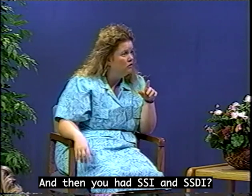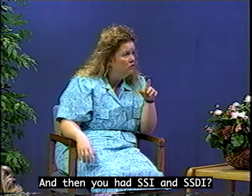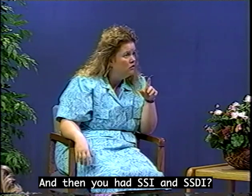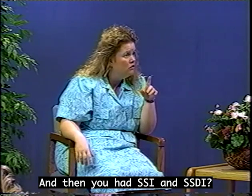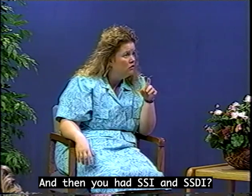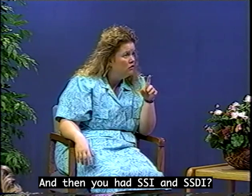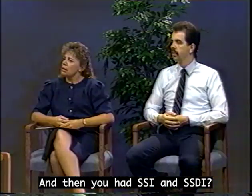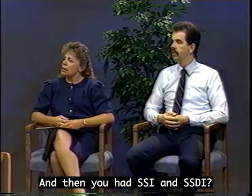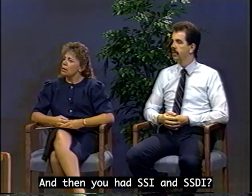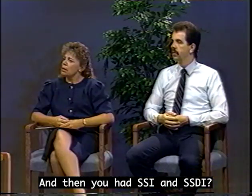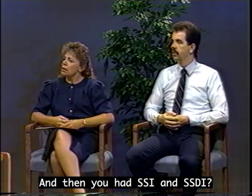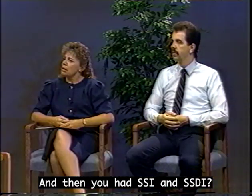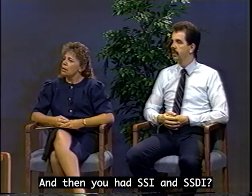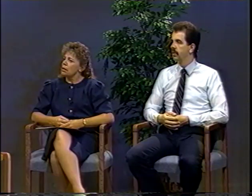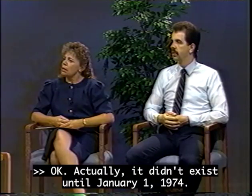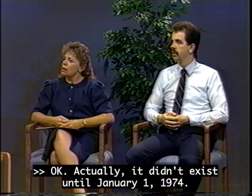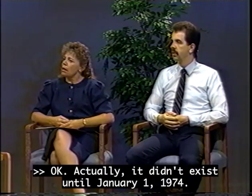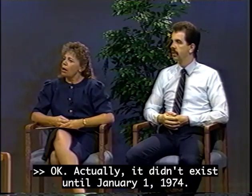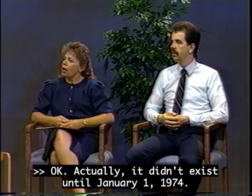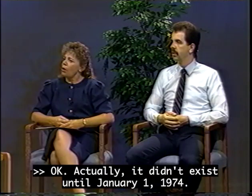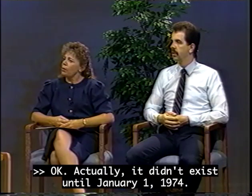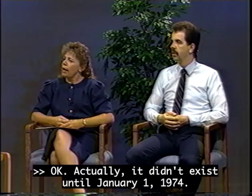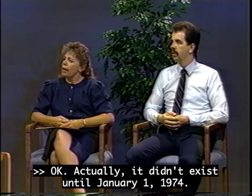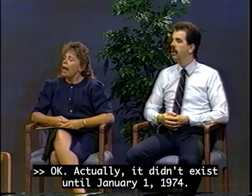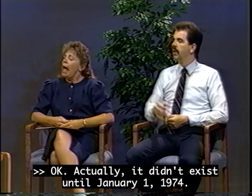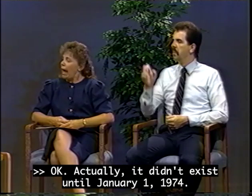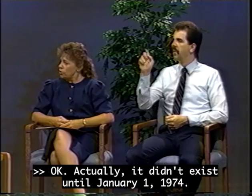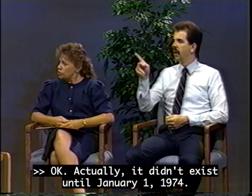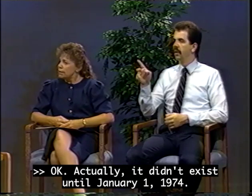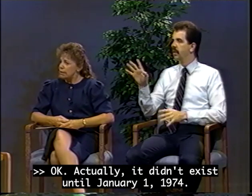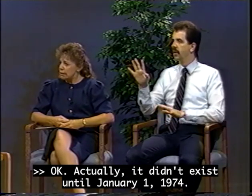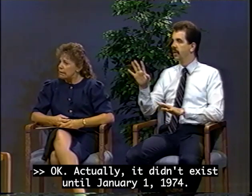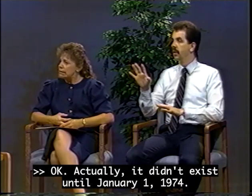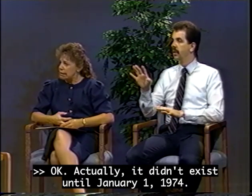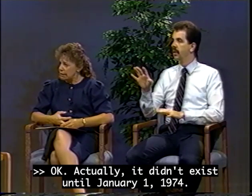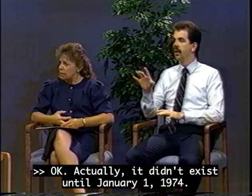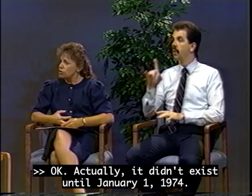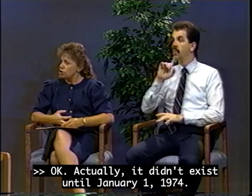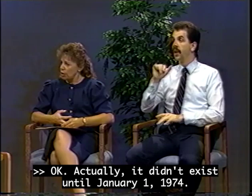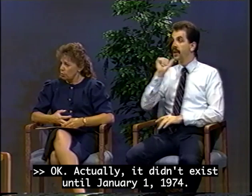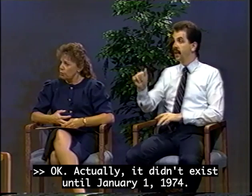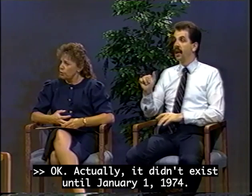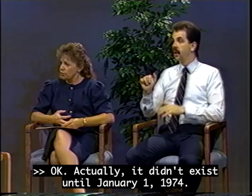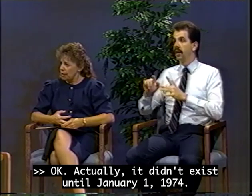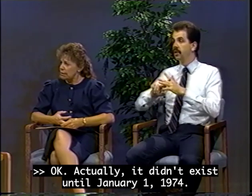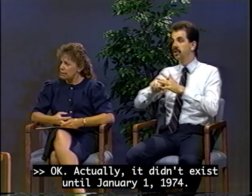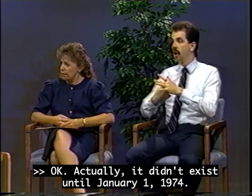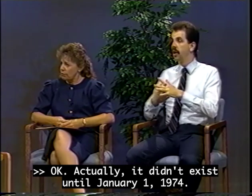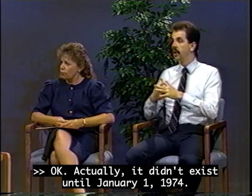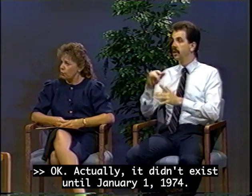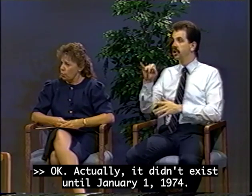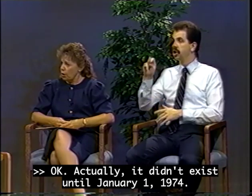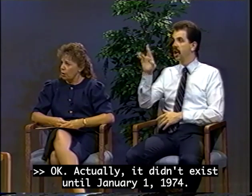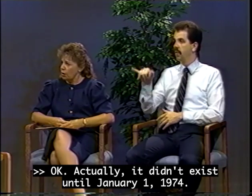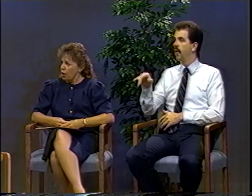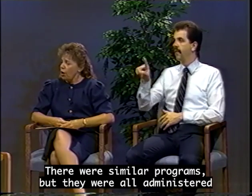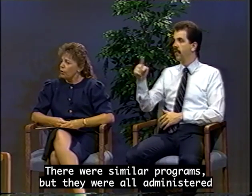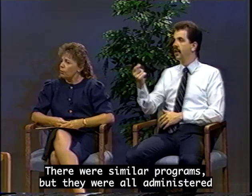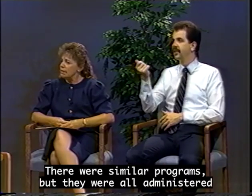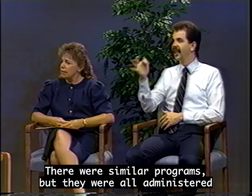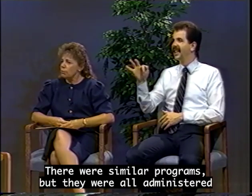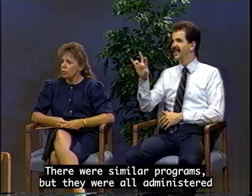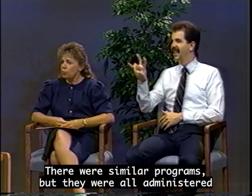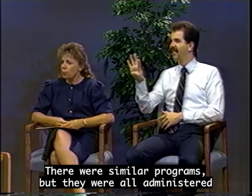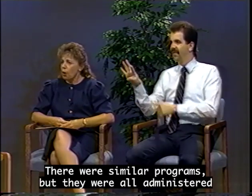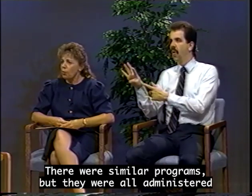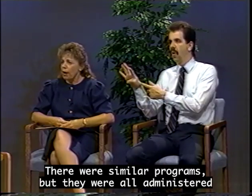had SSI and SSDI? Okay. Actually, it didn't exist until January 1st, 1974. There